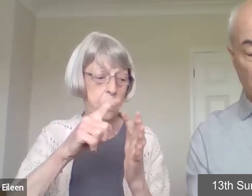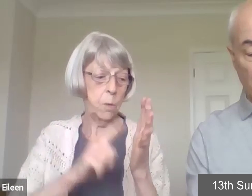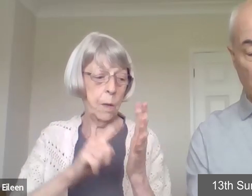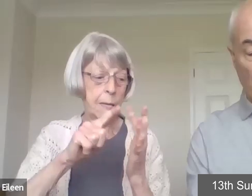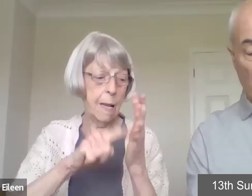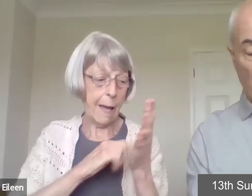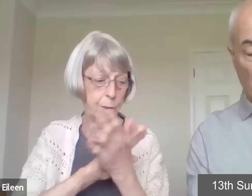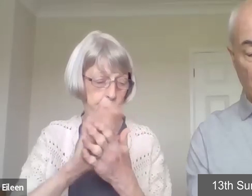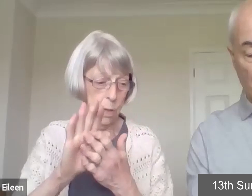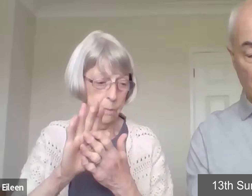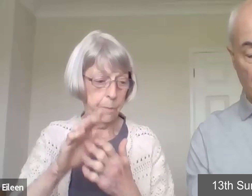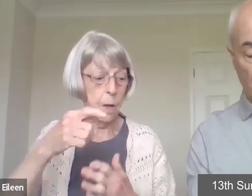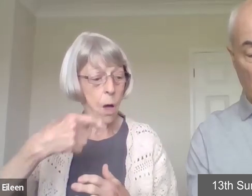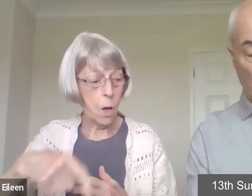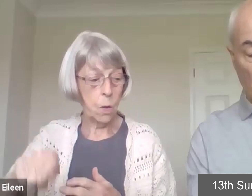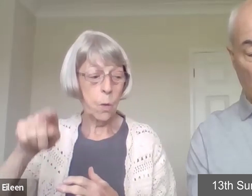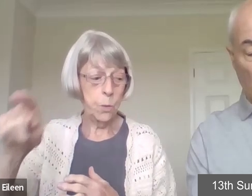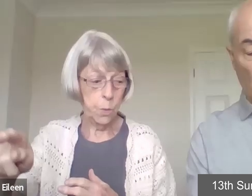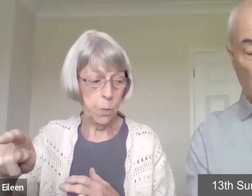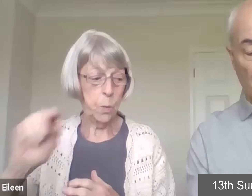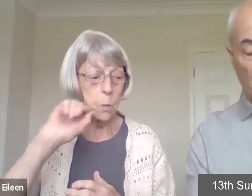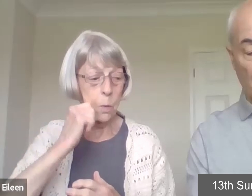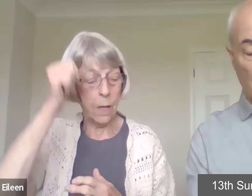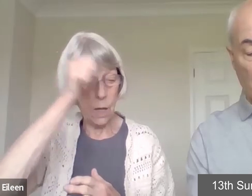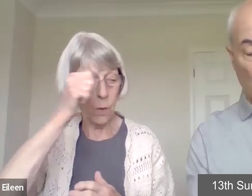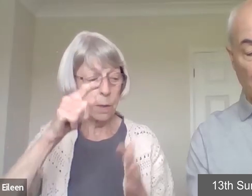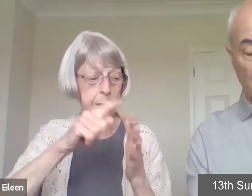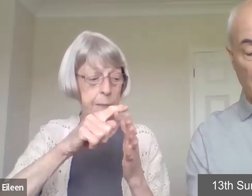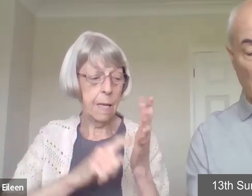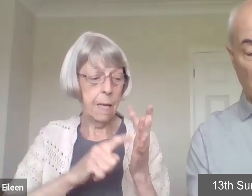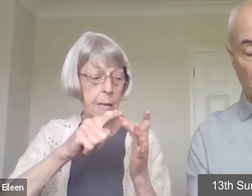to Elijah, go and anoint Elisha,